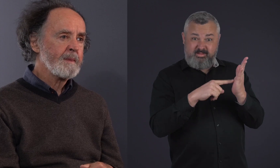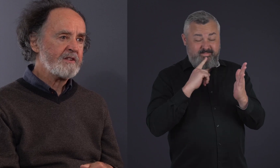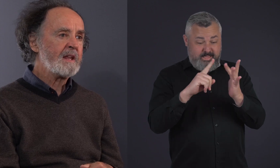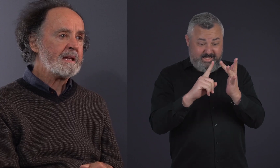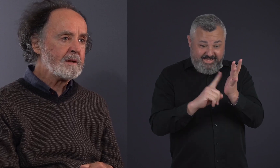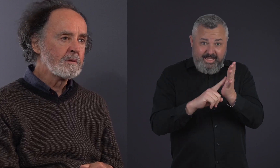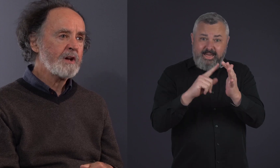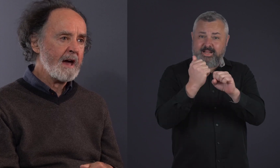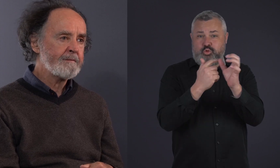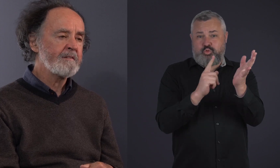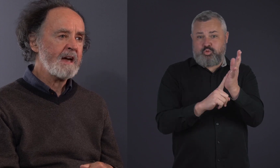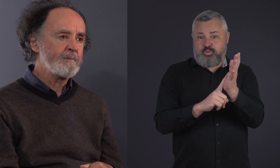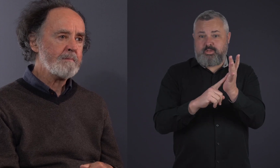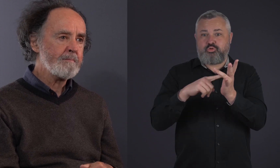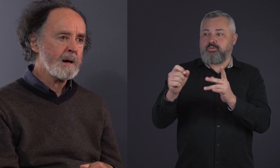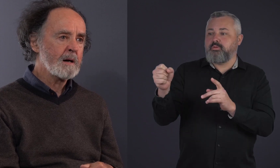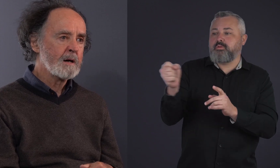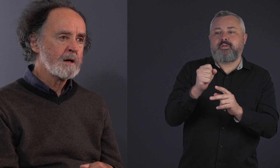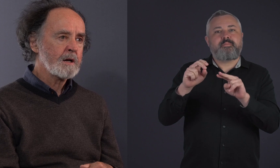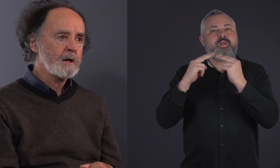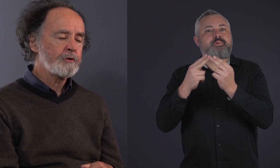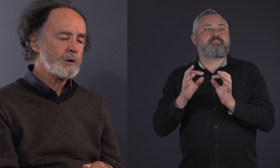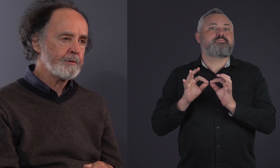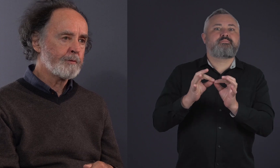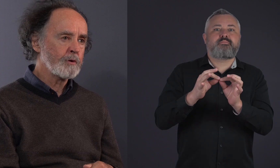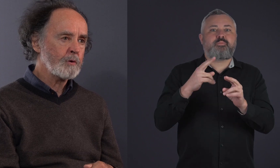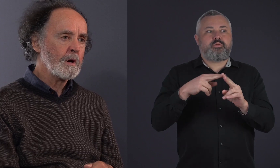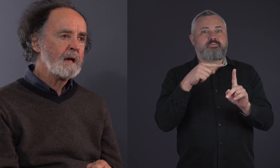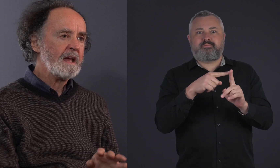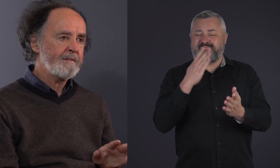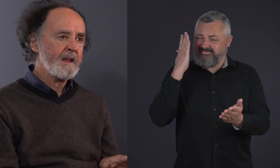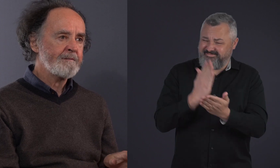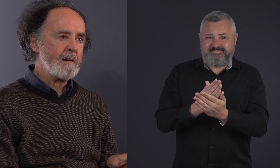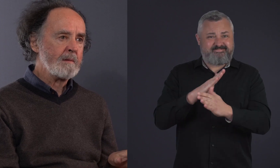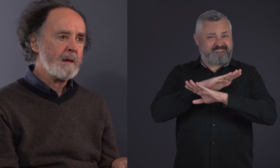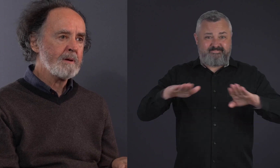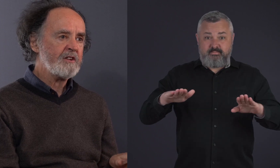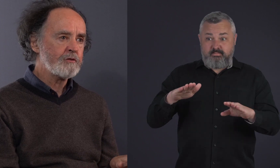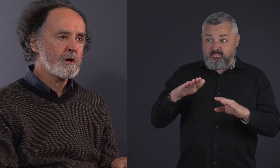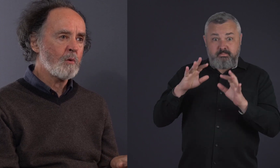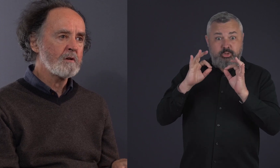It's illegal to have a family member interpret for you if that family member is not a